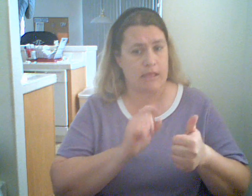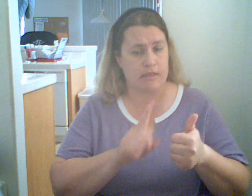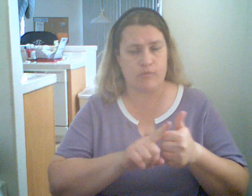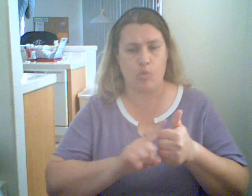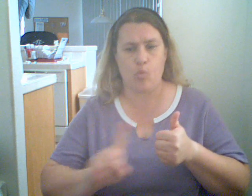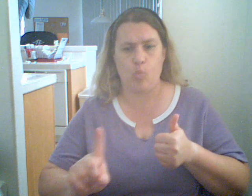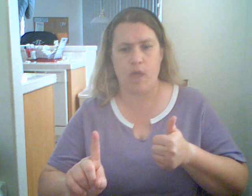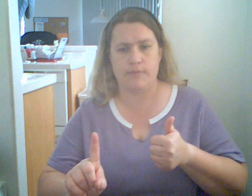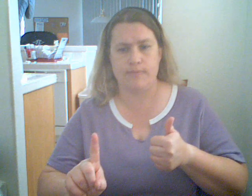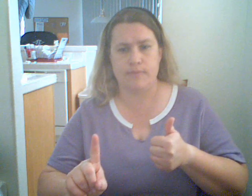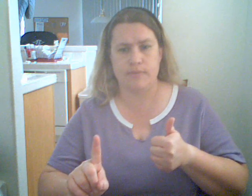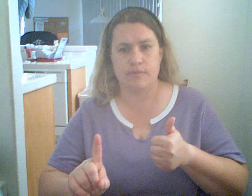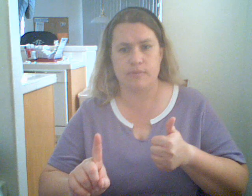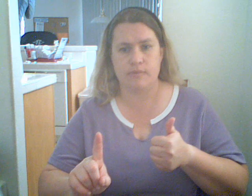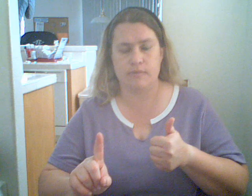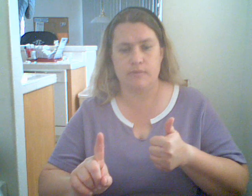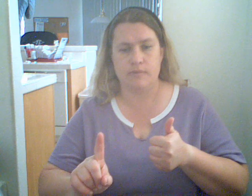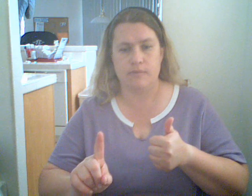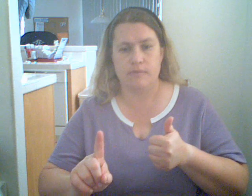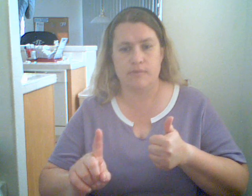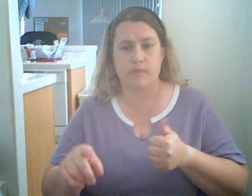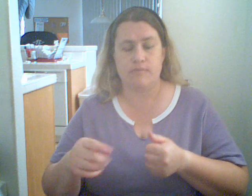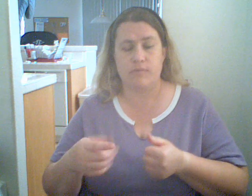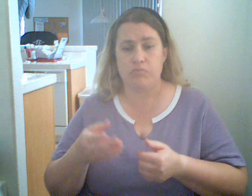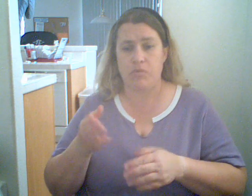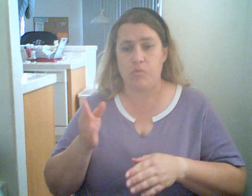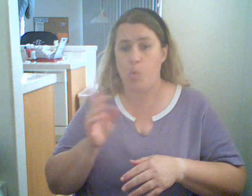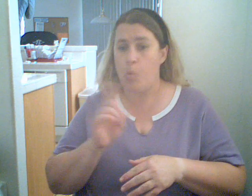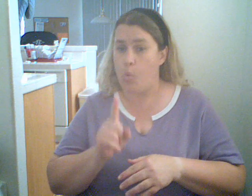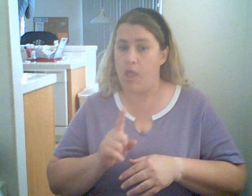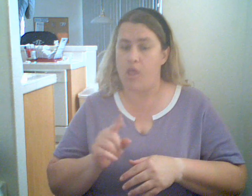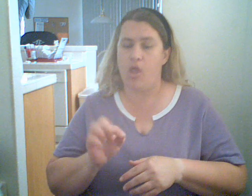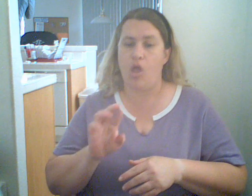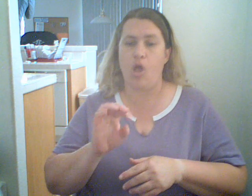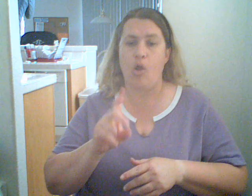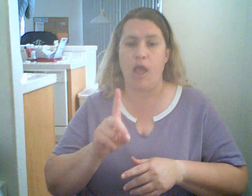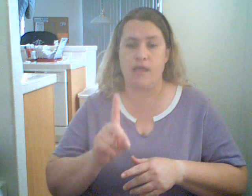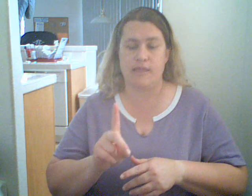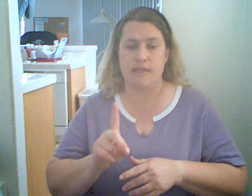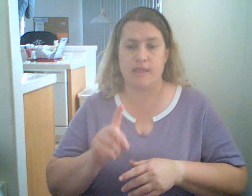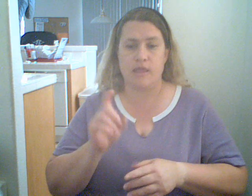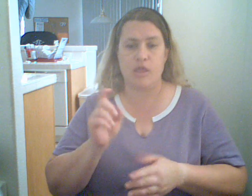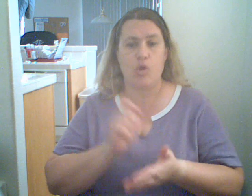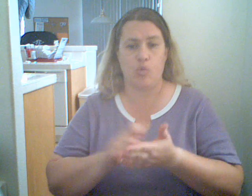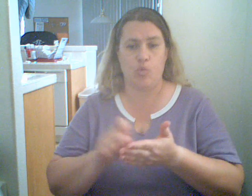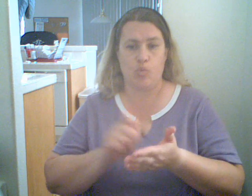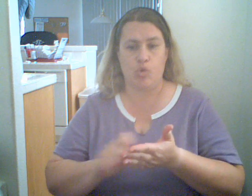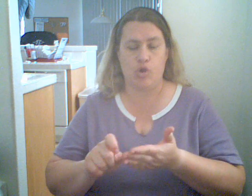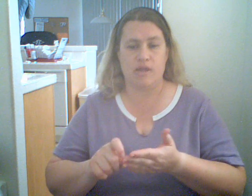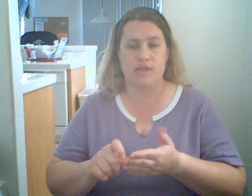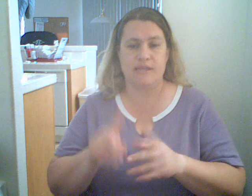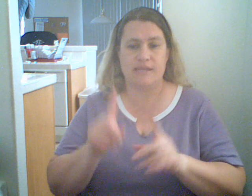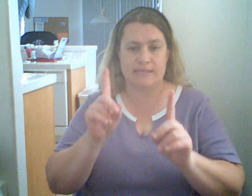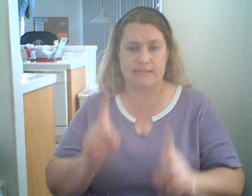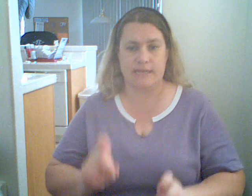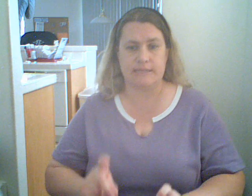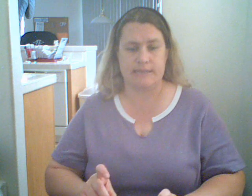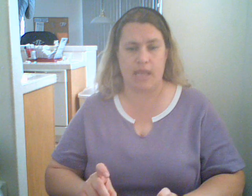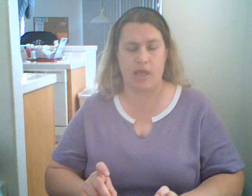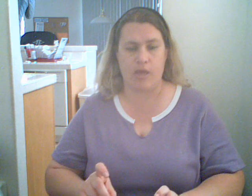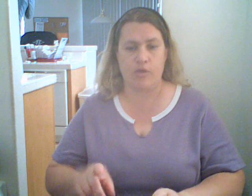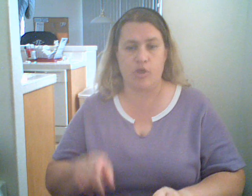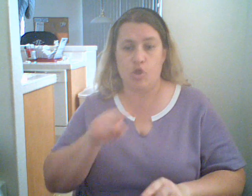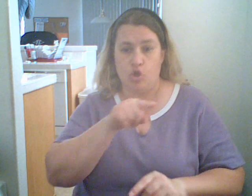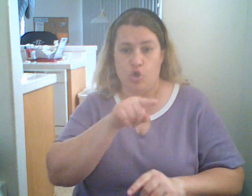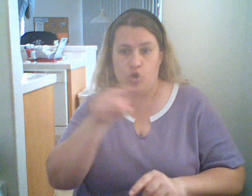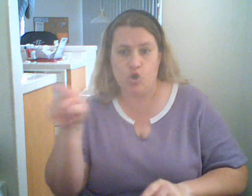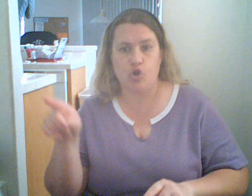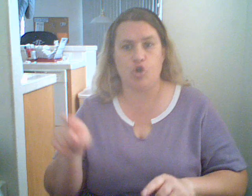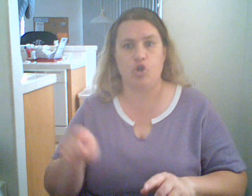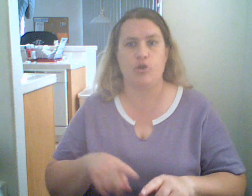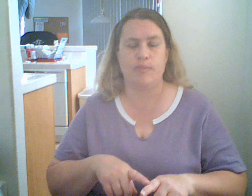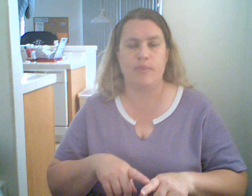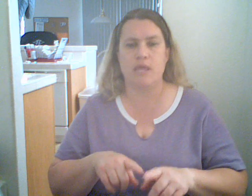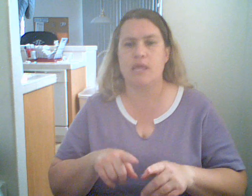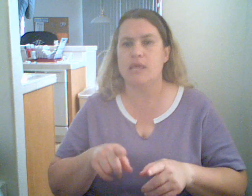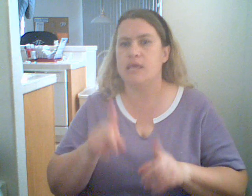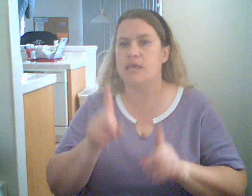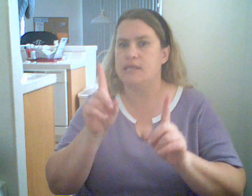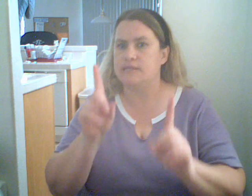on RID's written exam that you're going to be tested on. Okay, so task number 8 says